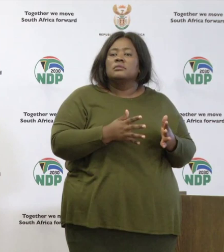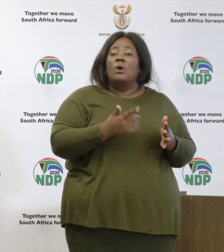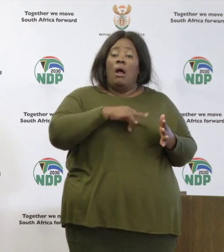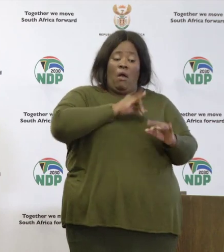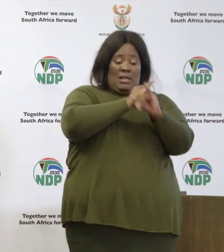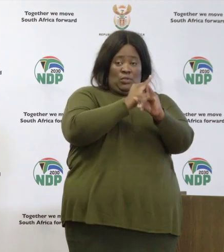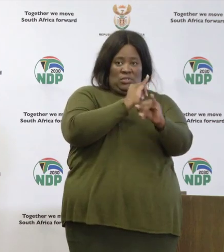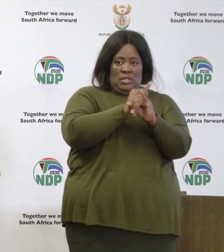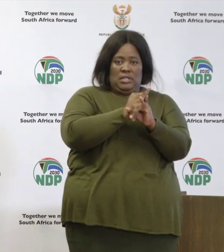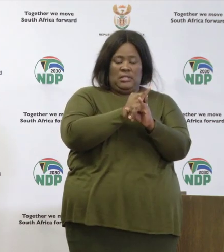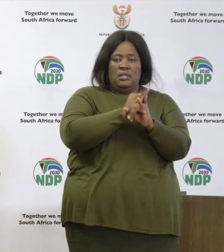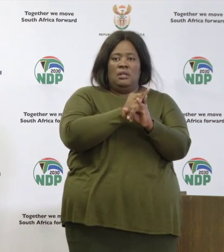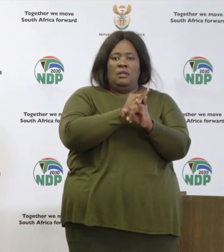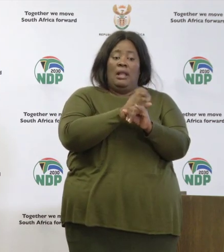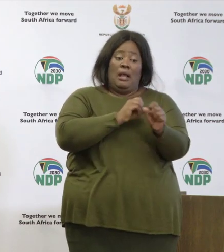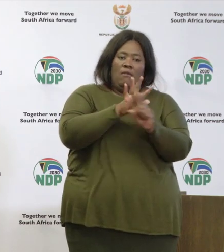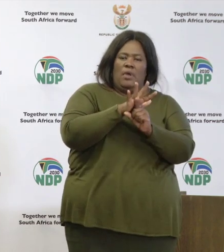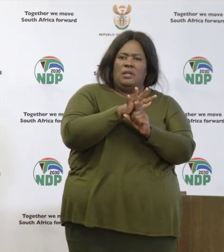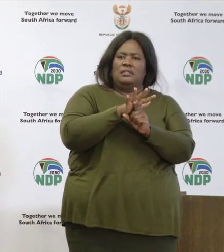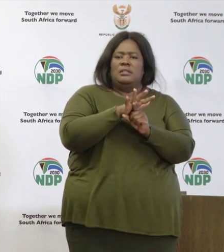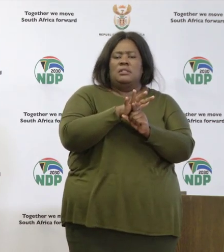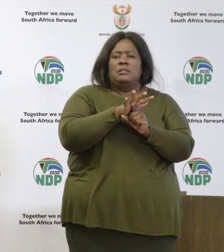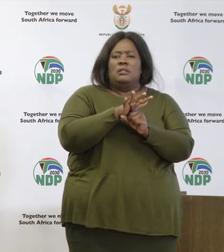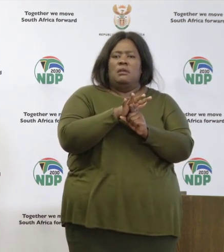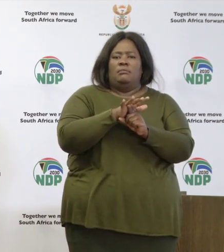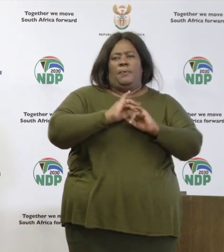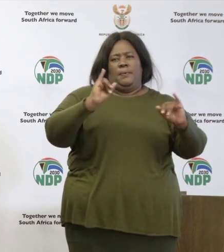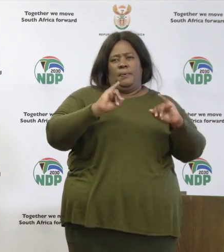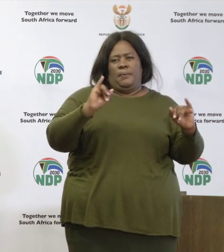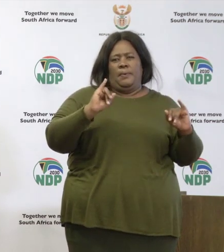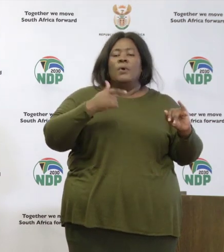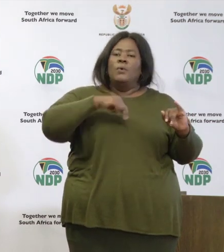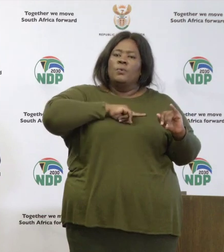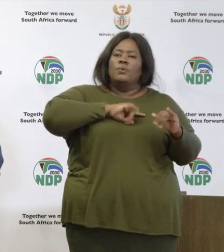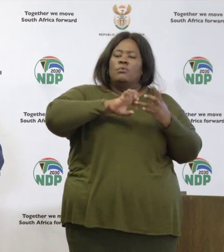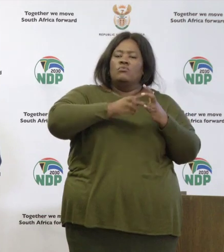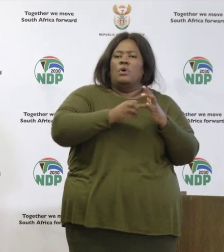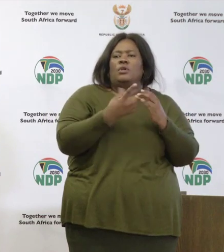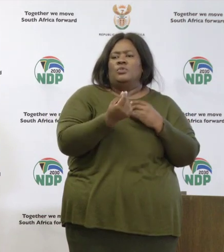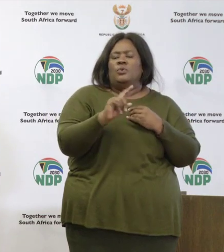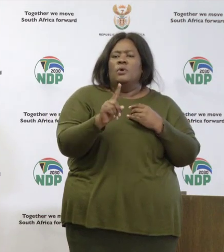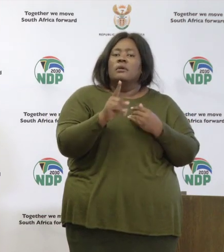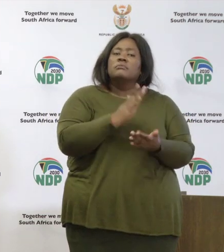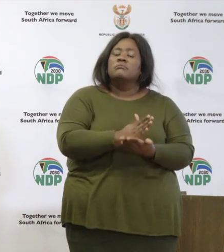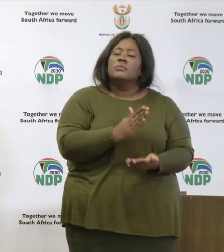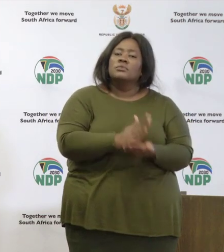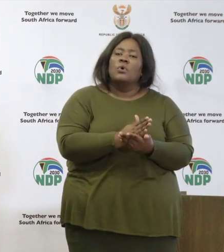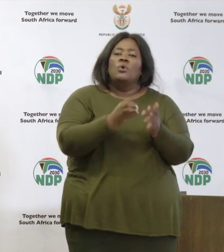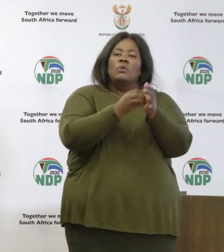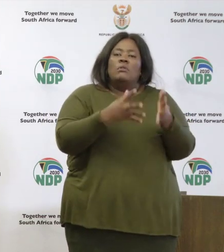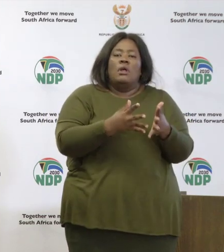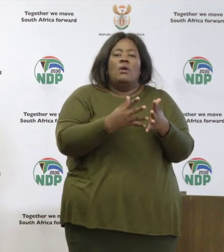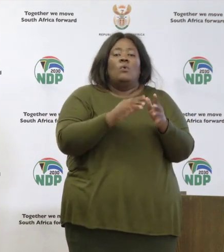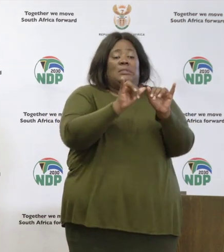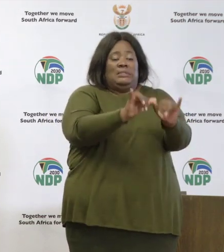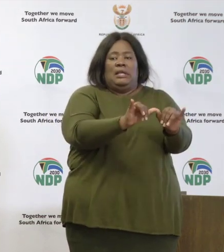institutions are not adversely affected by the virus, we are also putting measures to ensure that students who remain on